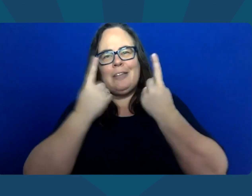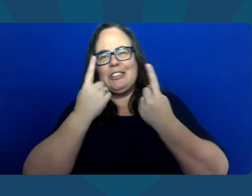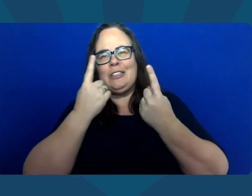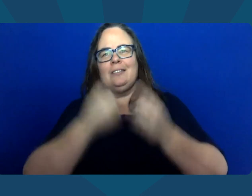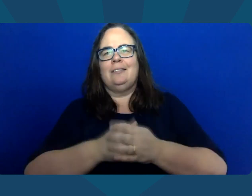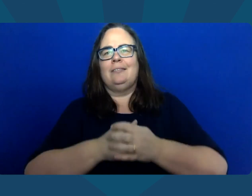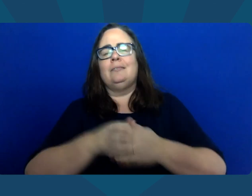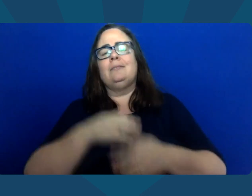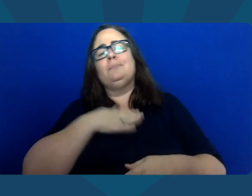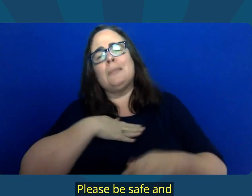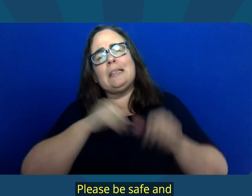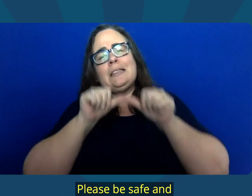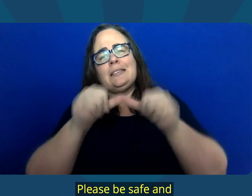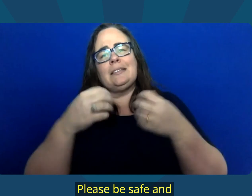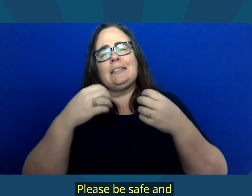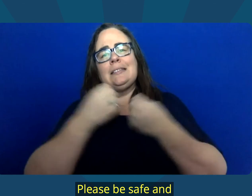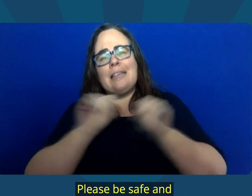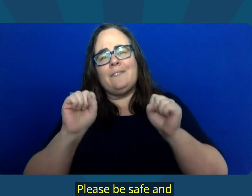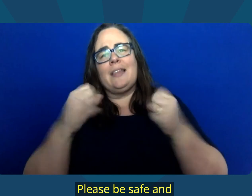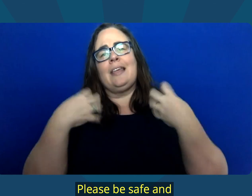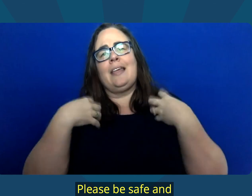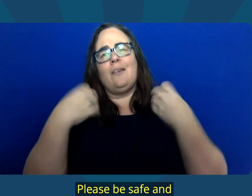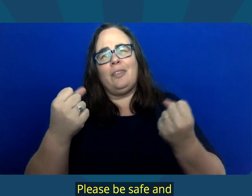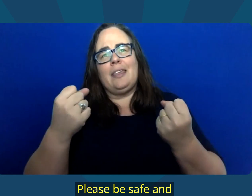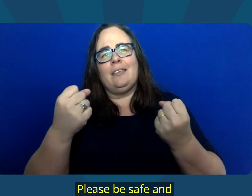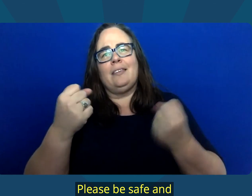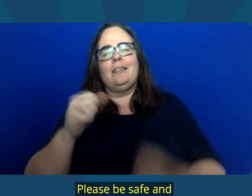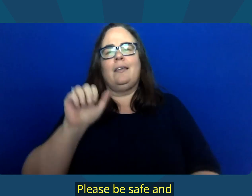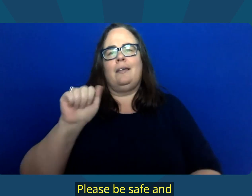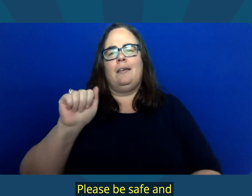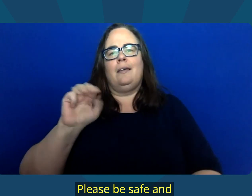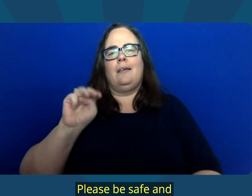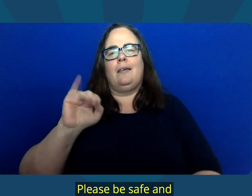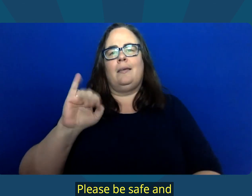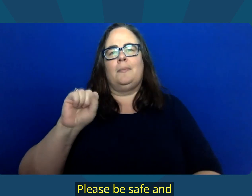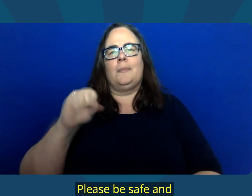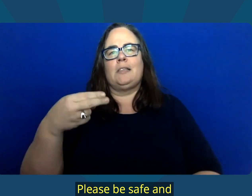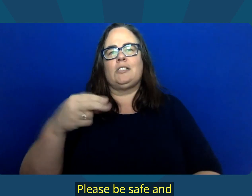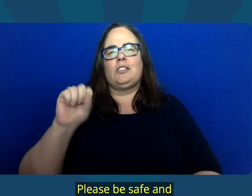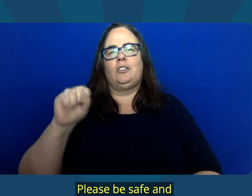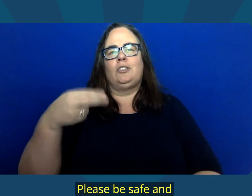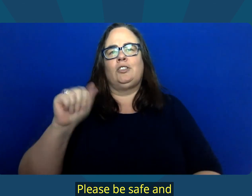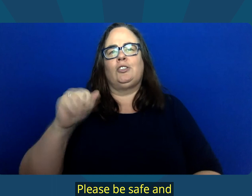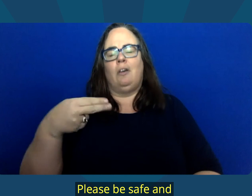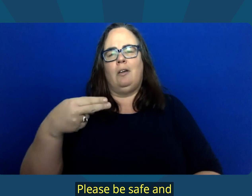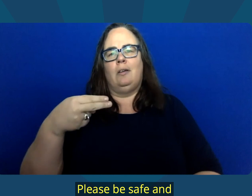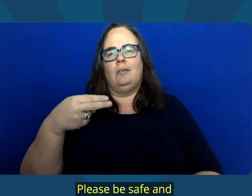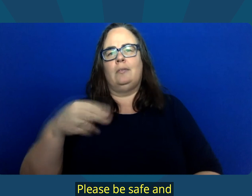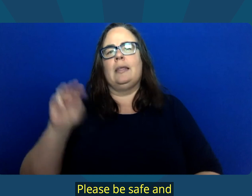and consideration. Please be safe and healthy. Amish Shah, MD.